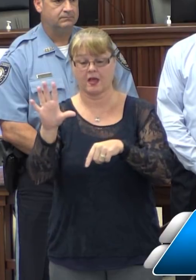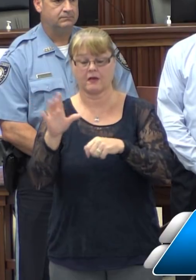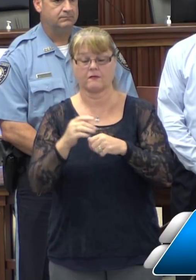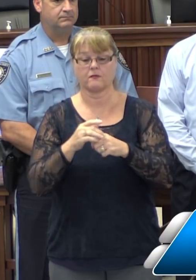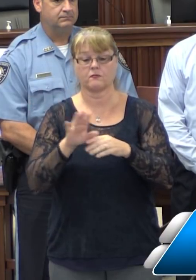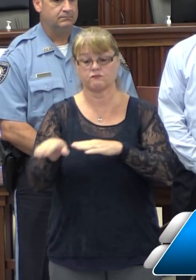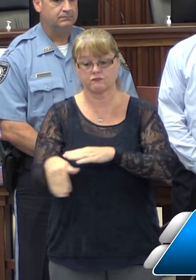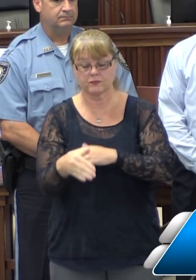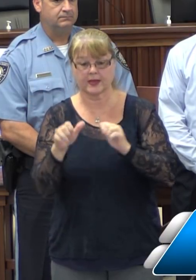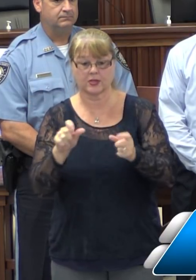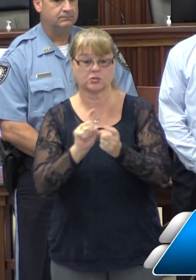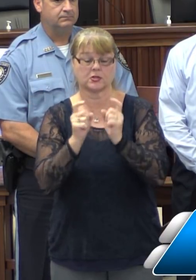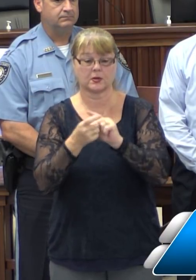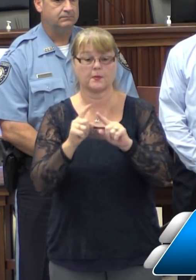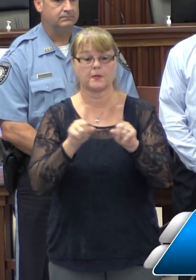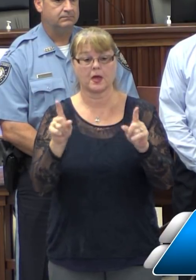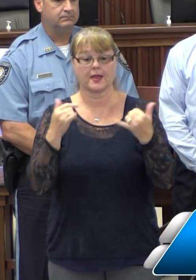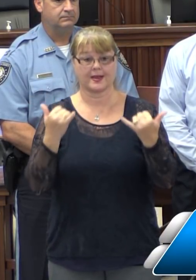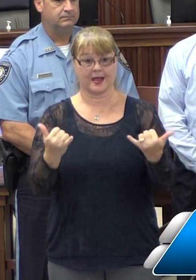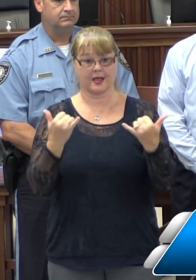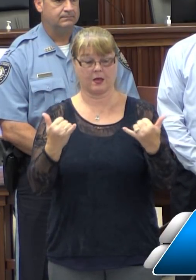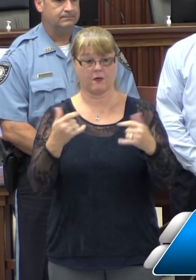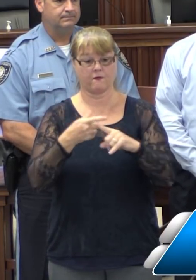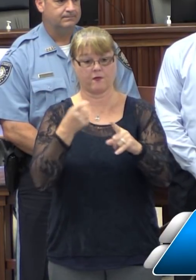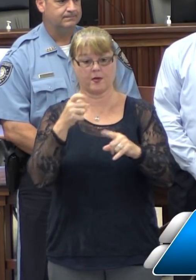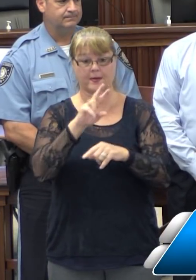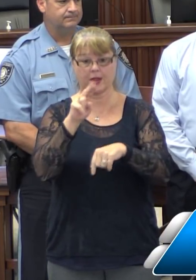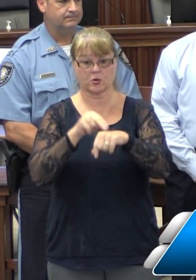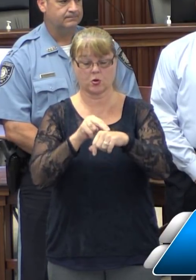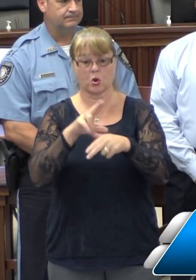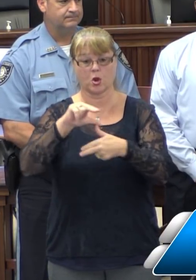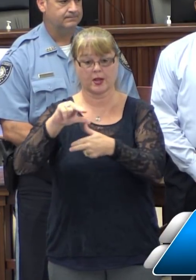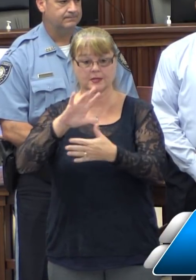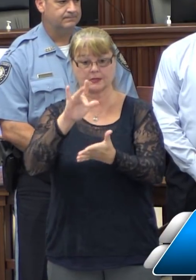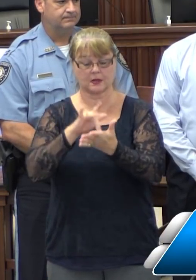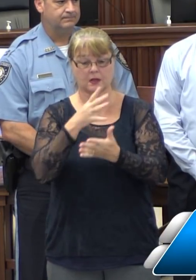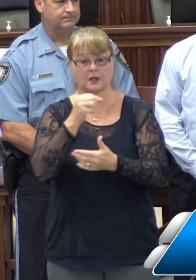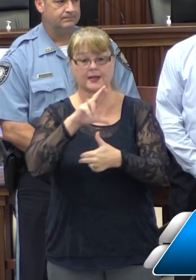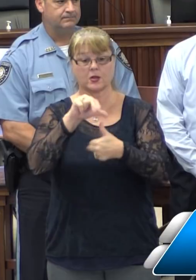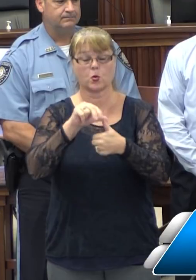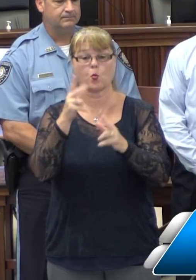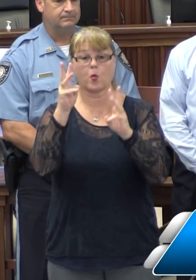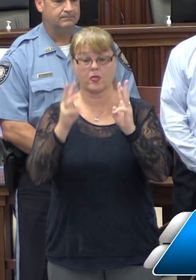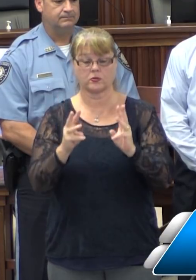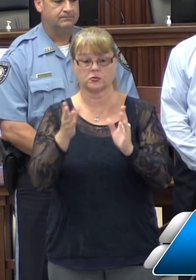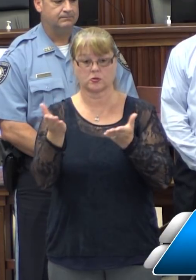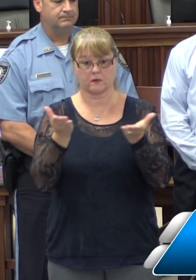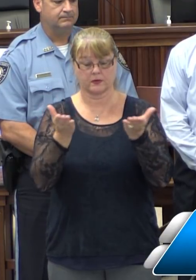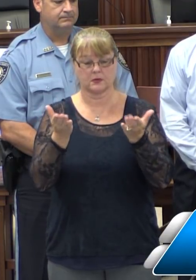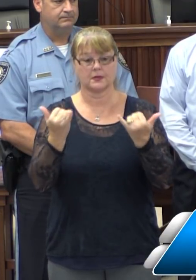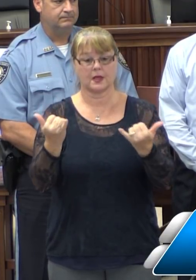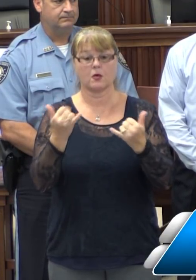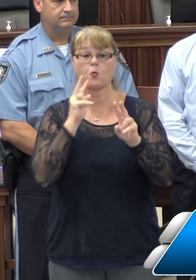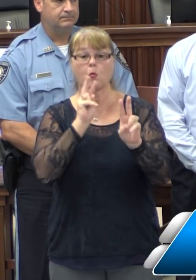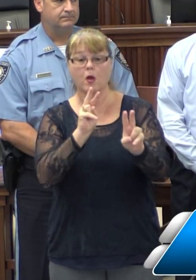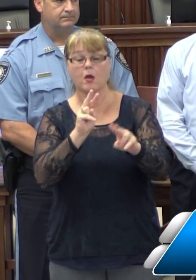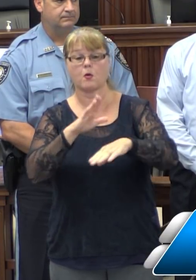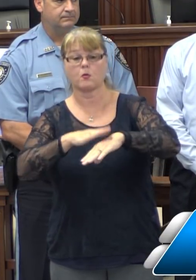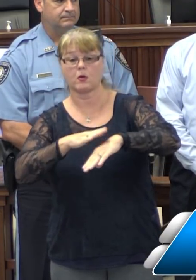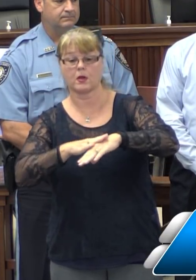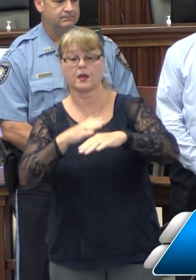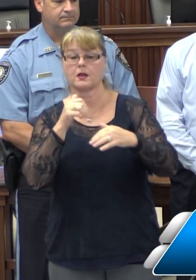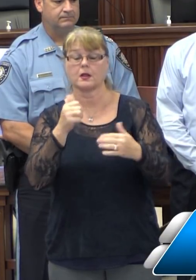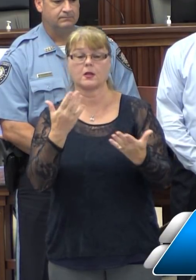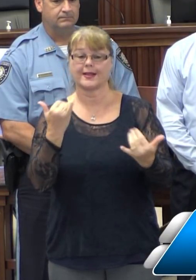the night. But indications right now from the National Hurricane Center and also from the National Weather Service is those watches and warnings